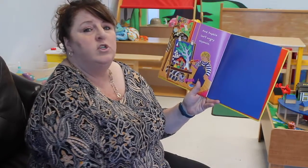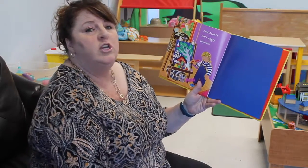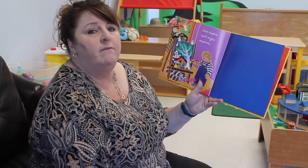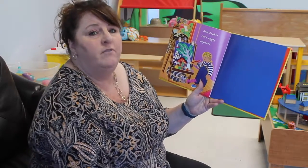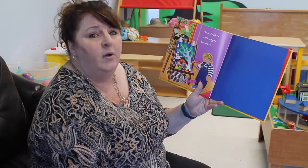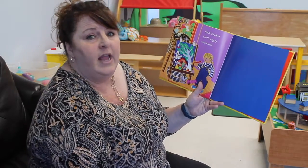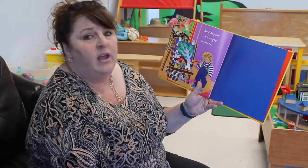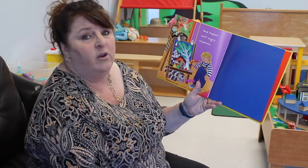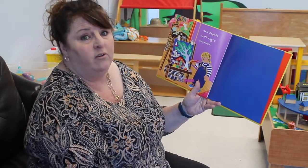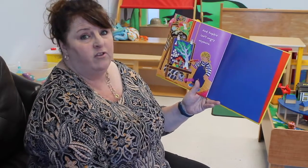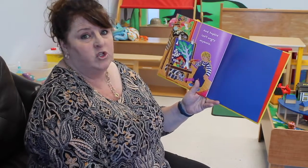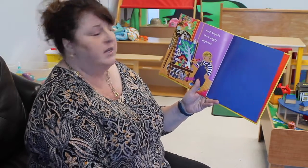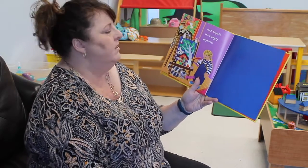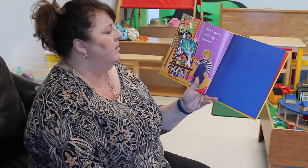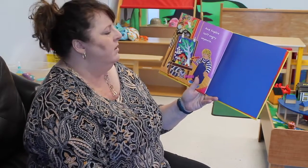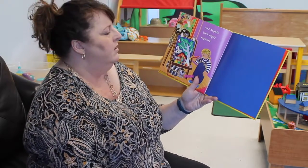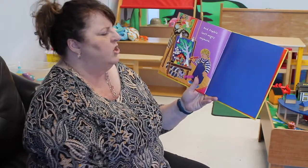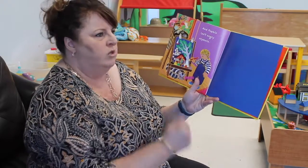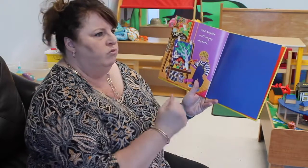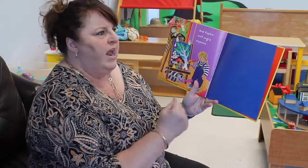got very angry or frustrated, she